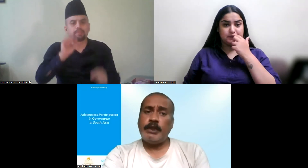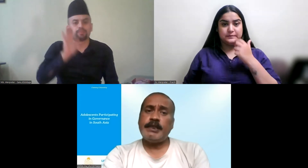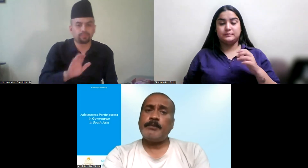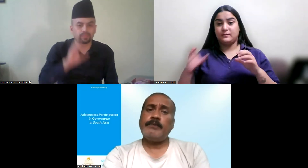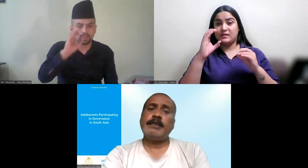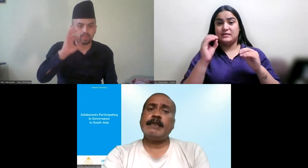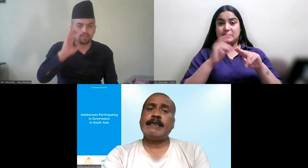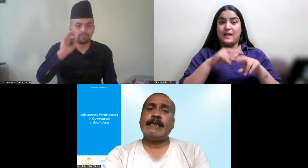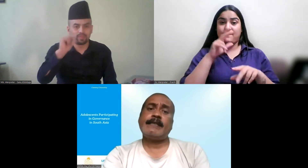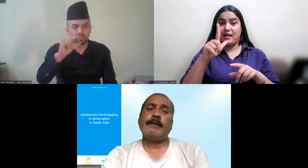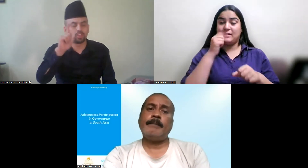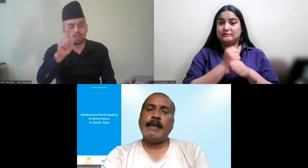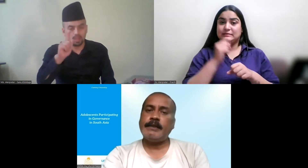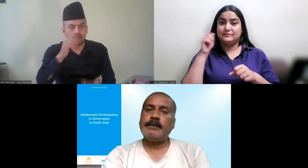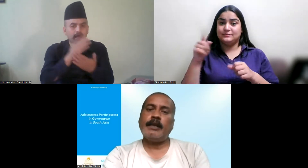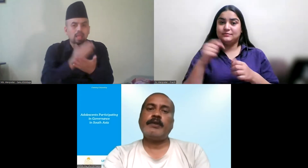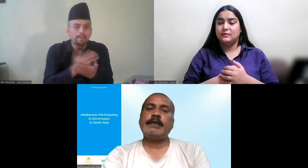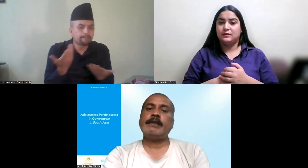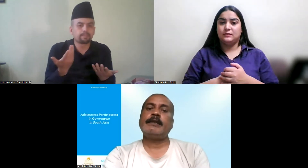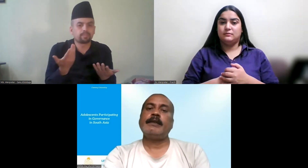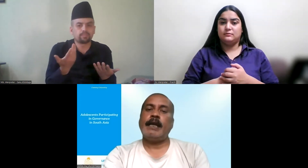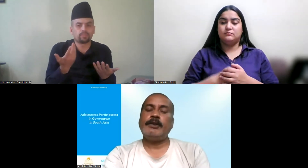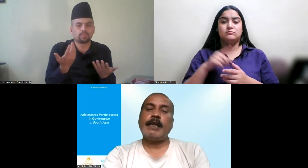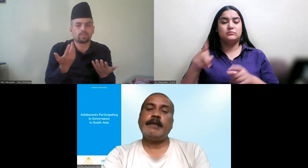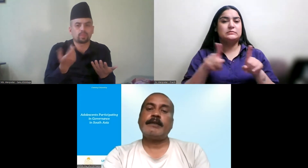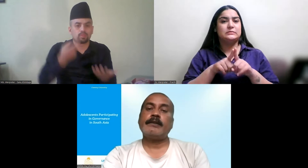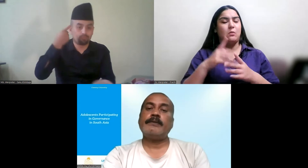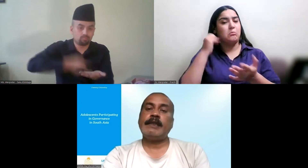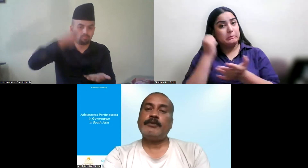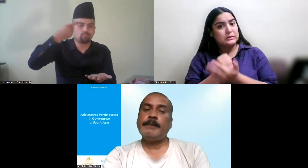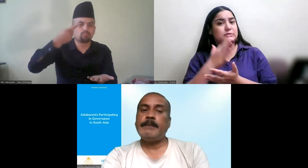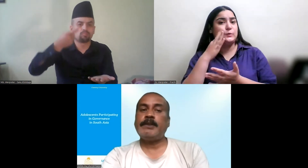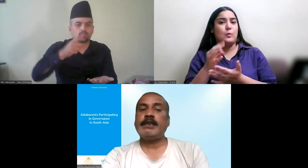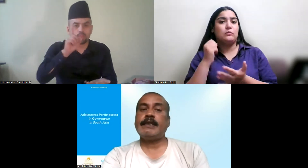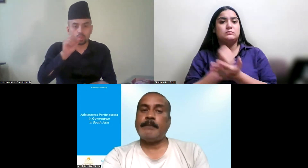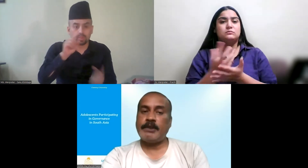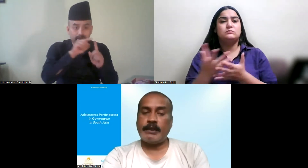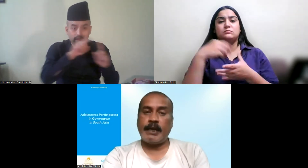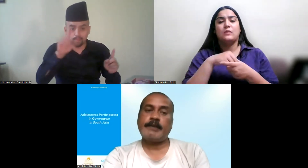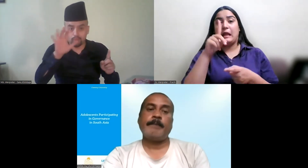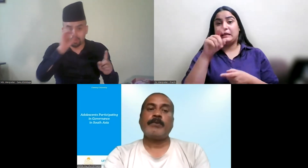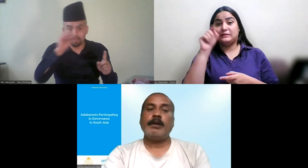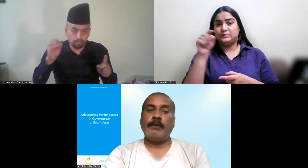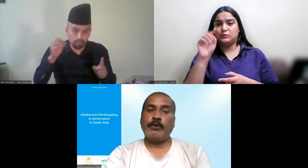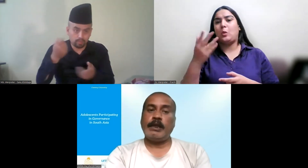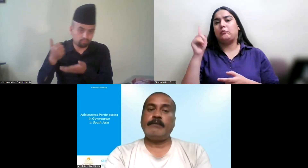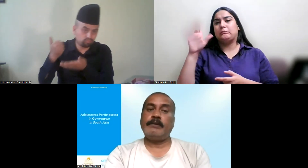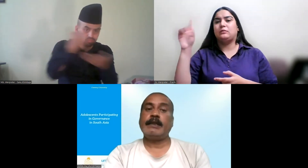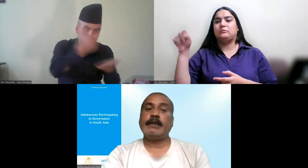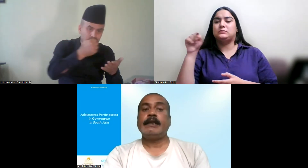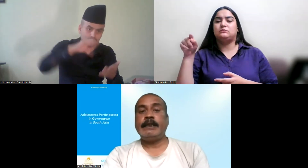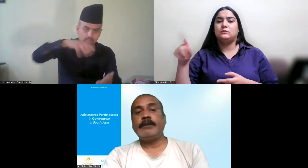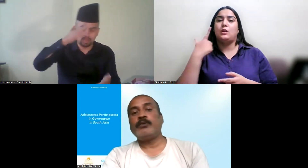CFLG policy provision states a mandatory allocation and utilization of 10 to 15% capital grant of local